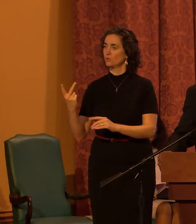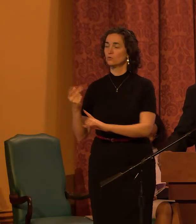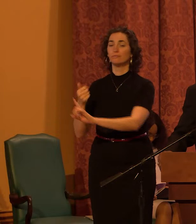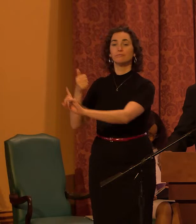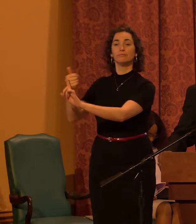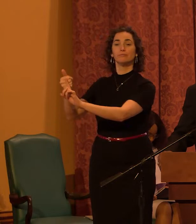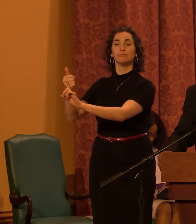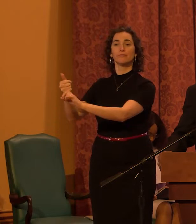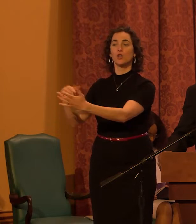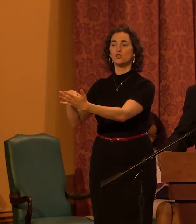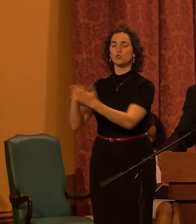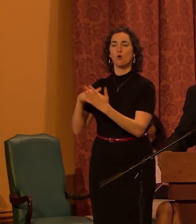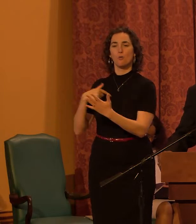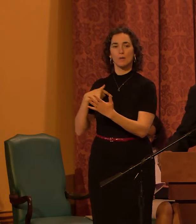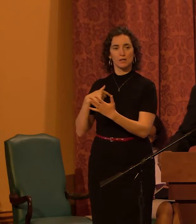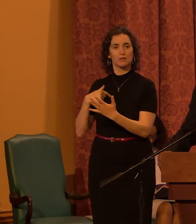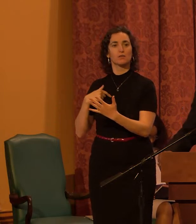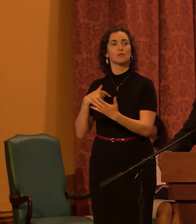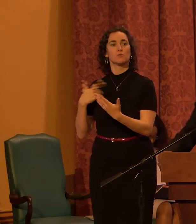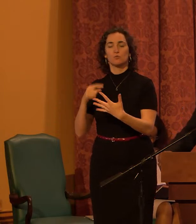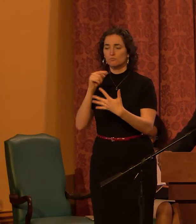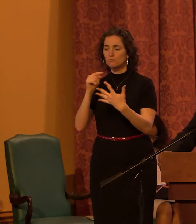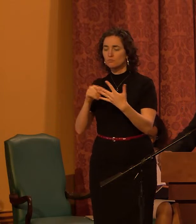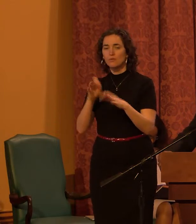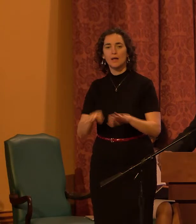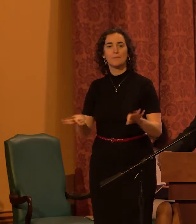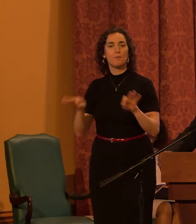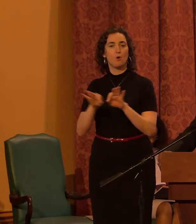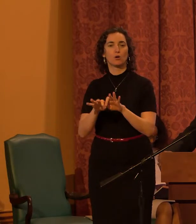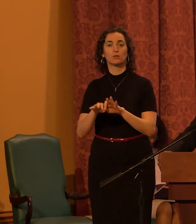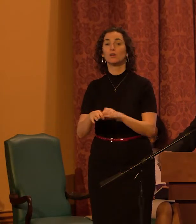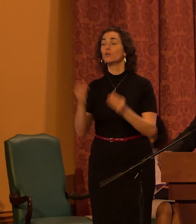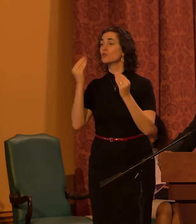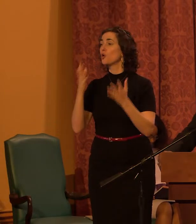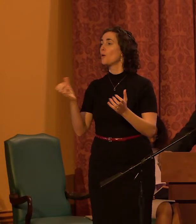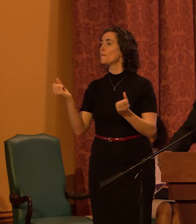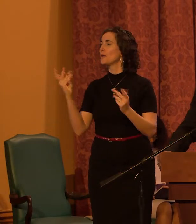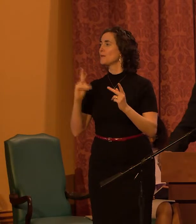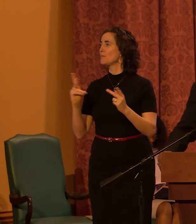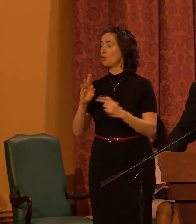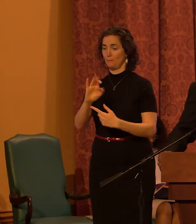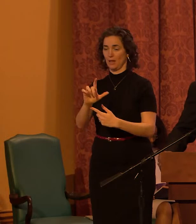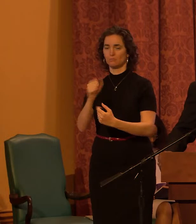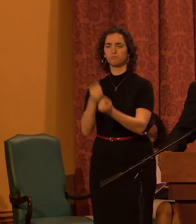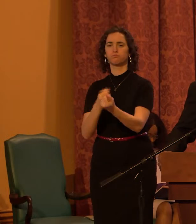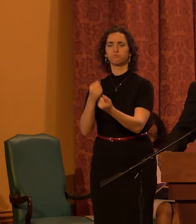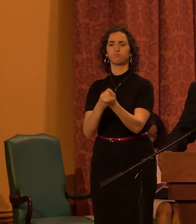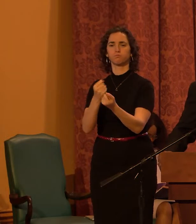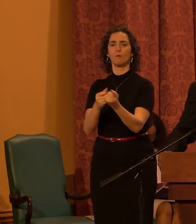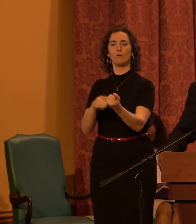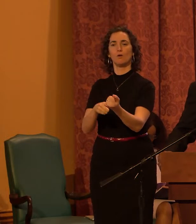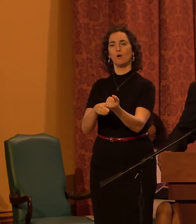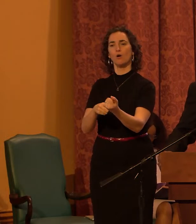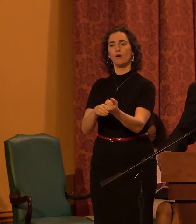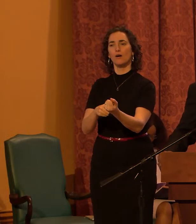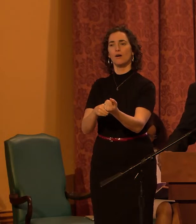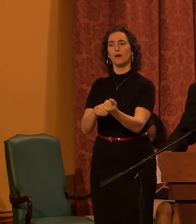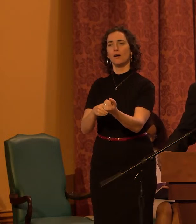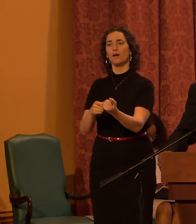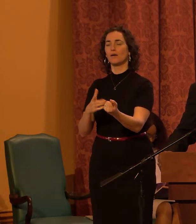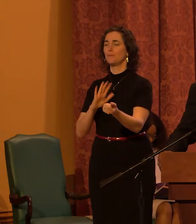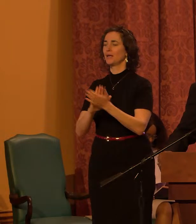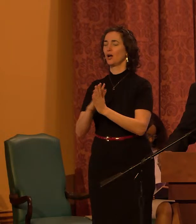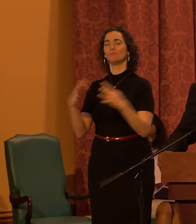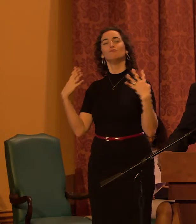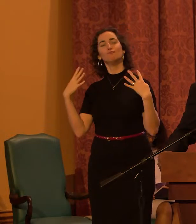who showed me some of the important things. You know, a lot of people sponsor bills that make you, public